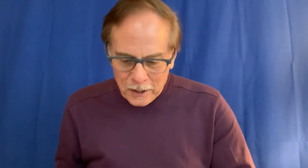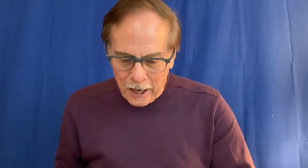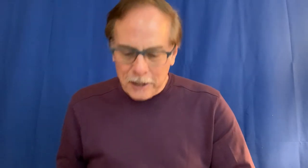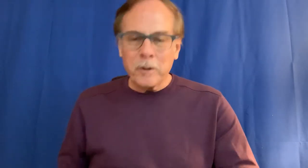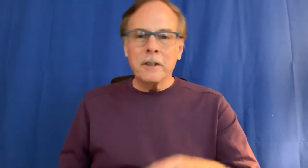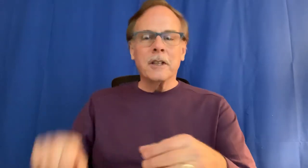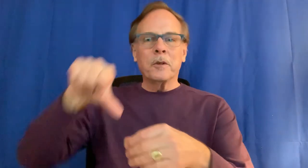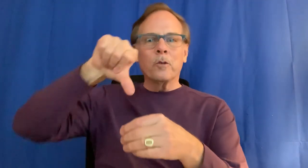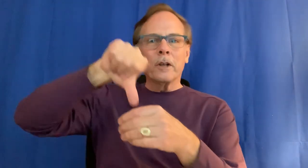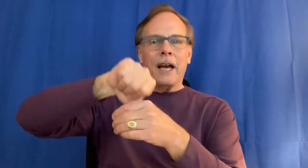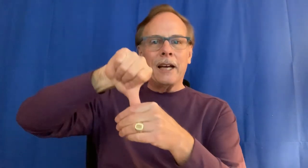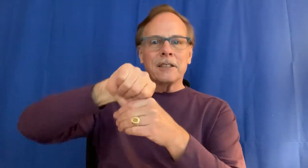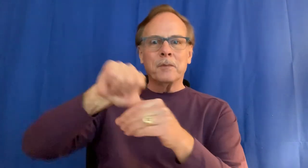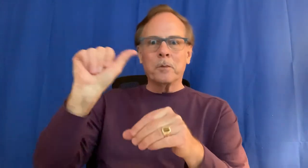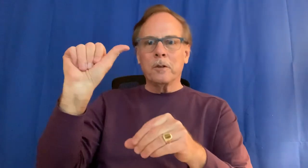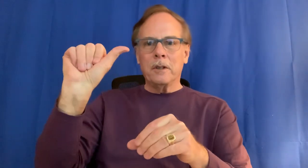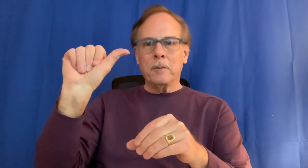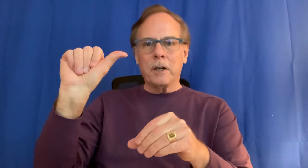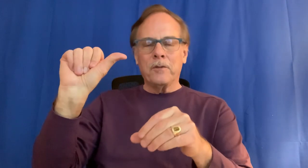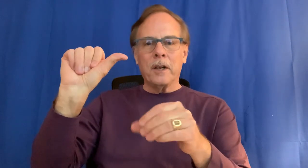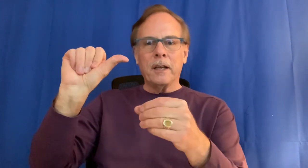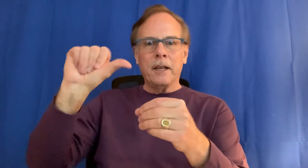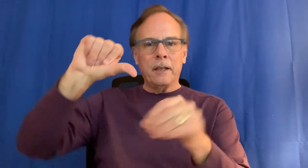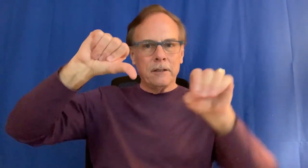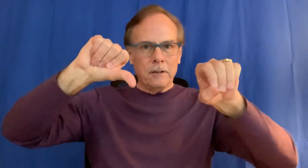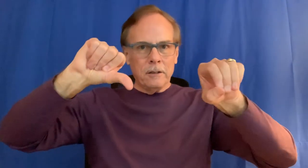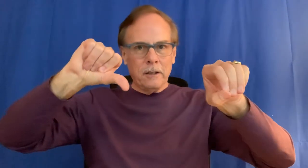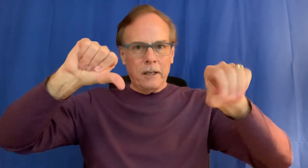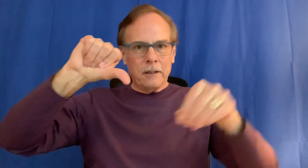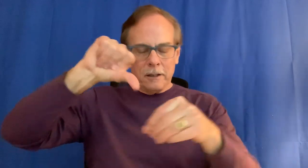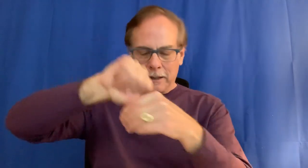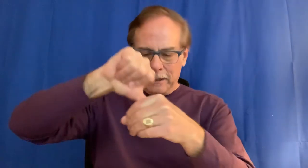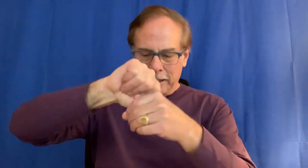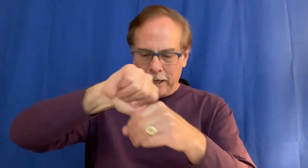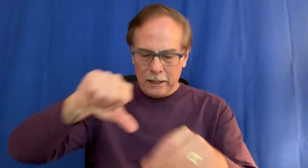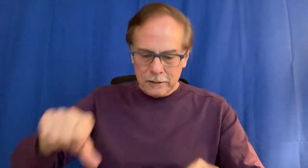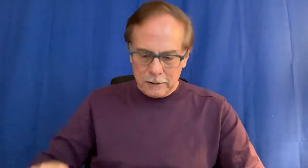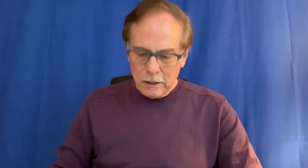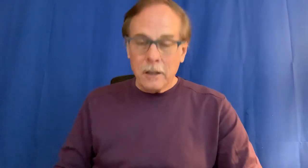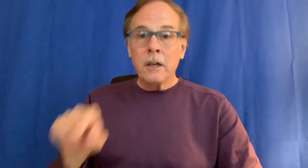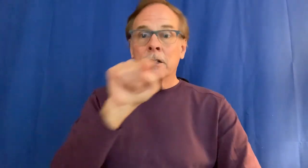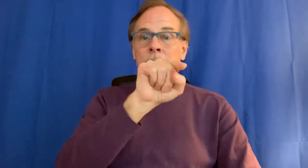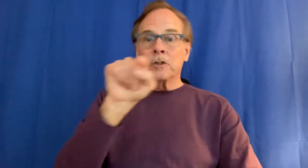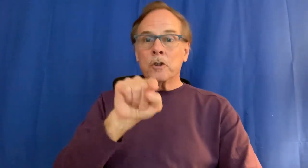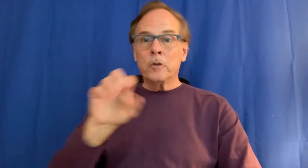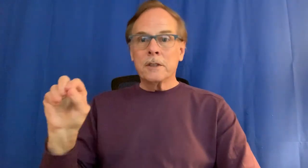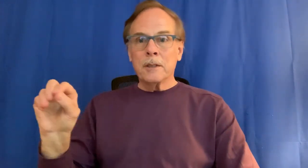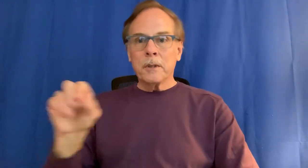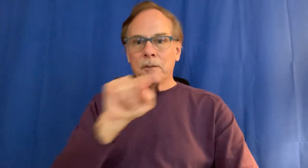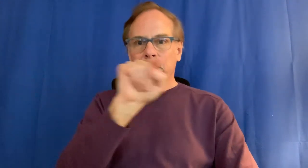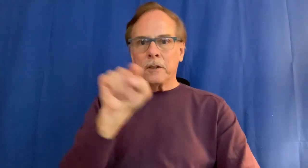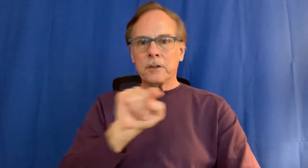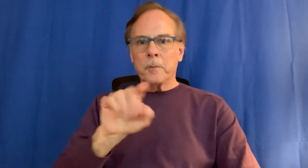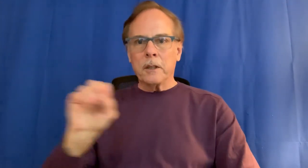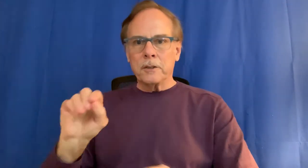Gas, we did that before. Gas, remember the modified A into the hand like that? Gas. Zoo is simply finger spelling